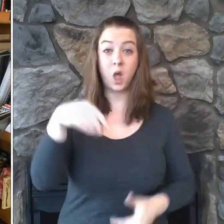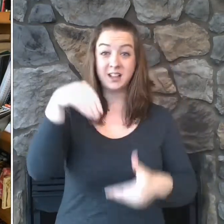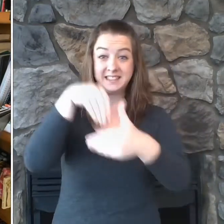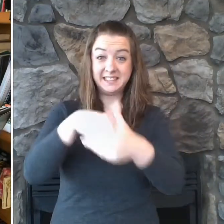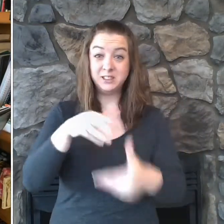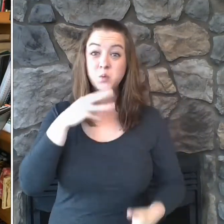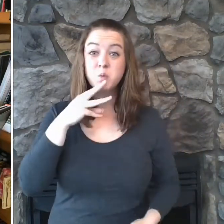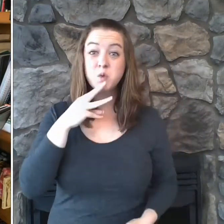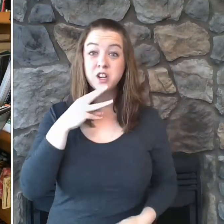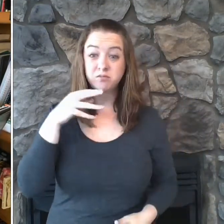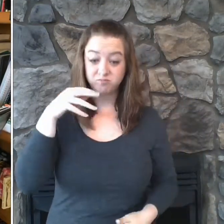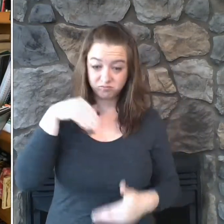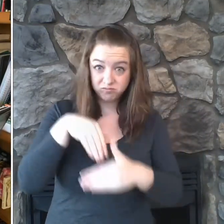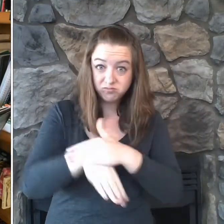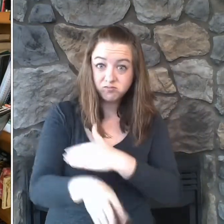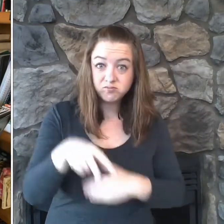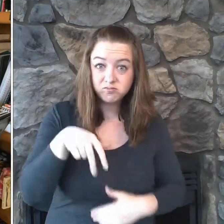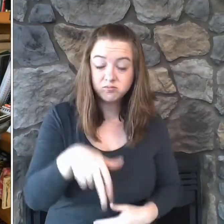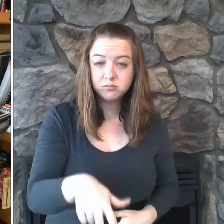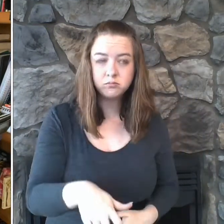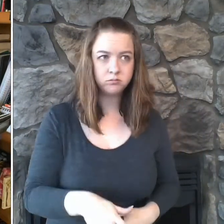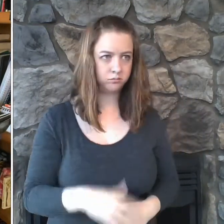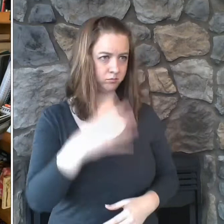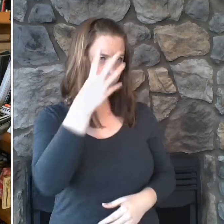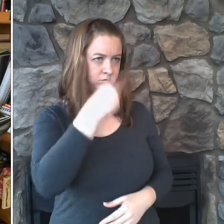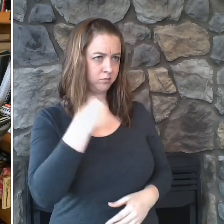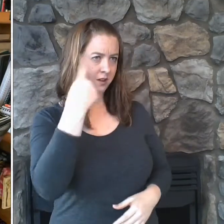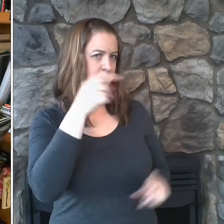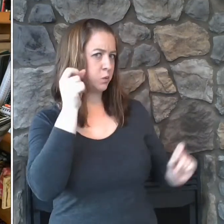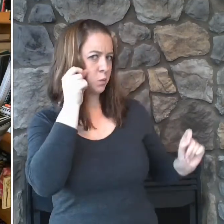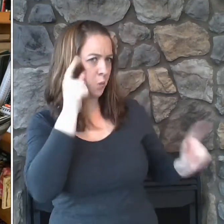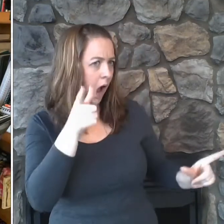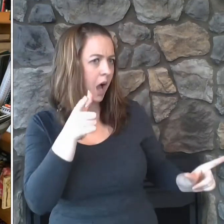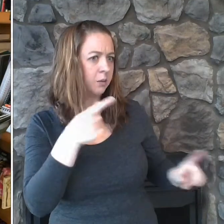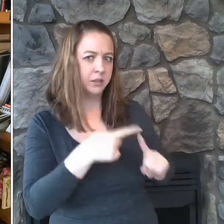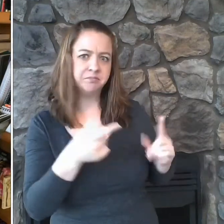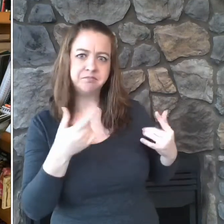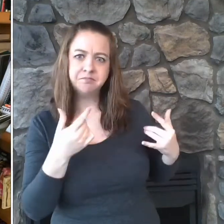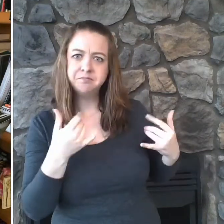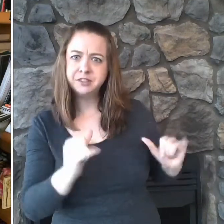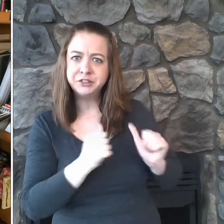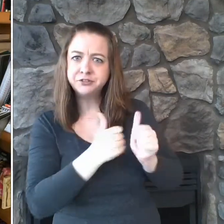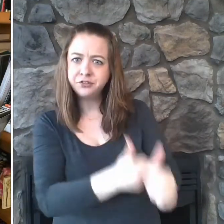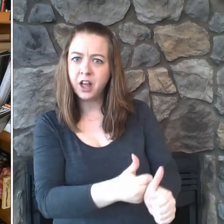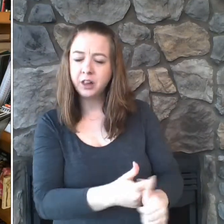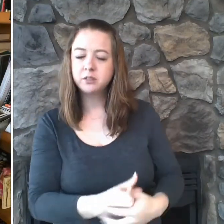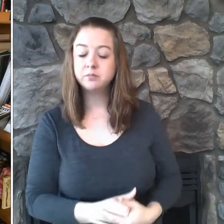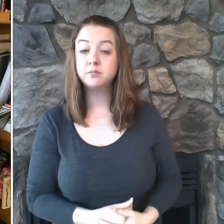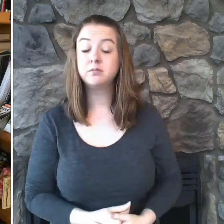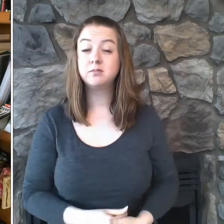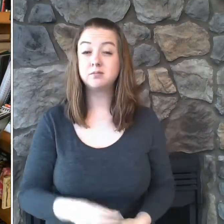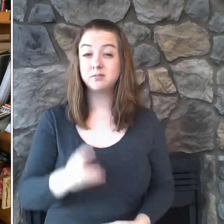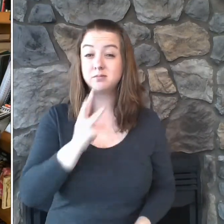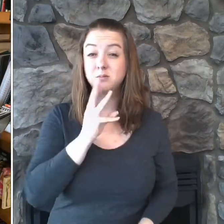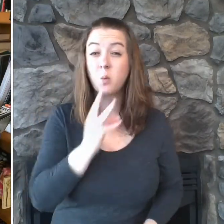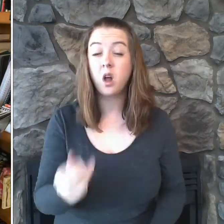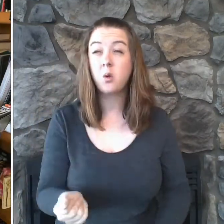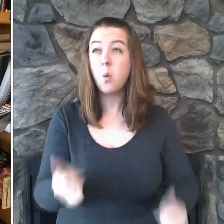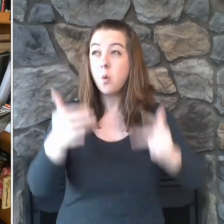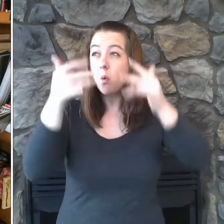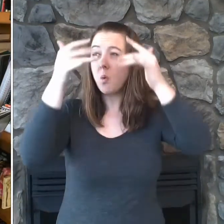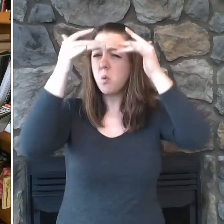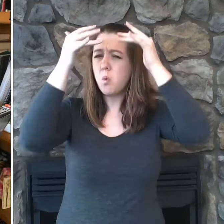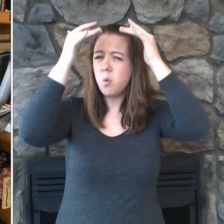water. Although she was surprised, Pretty Face followed him. When the water closed over